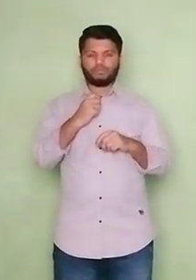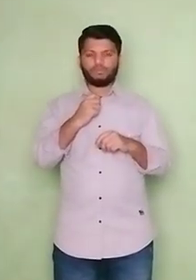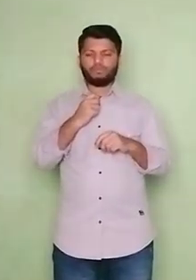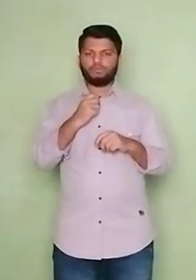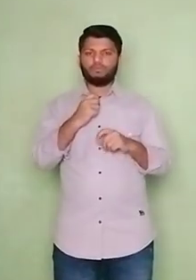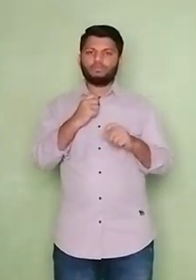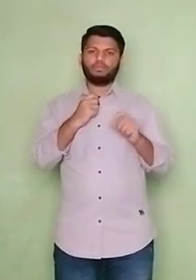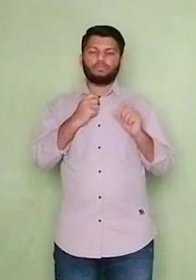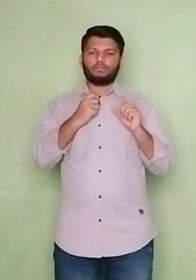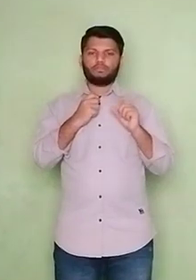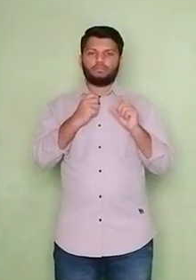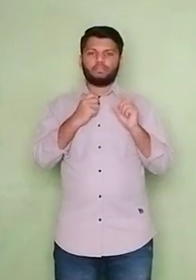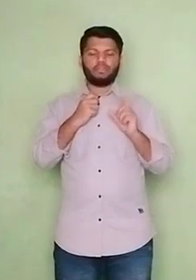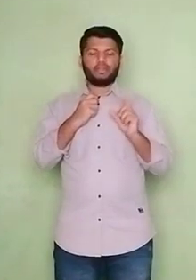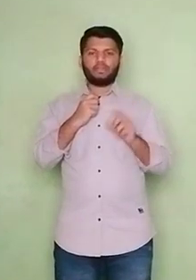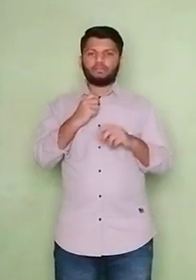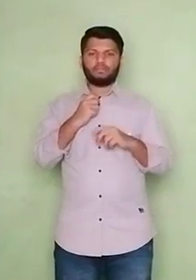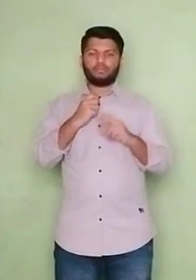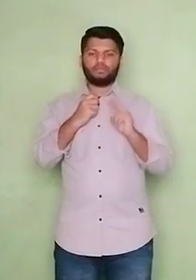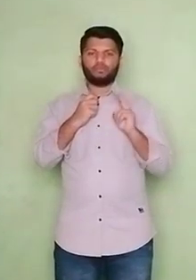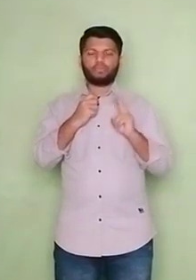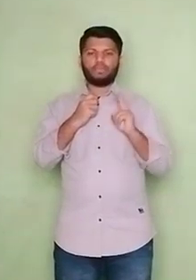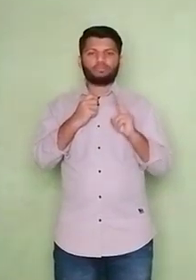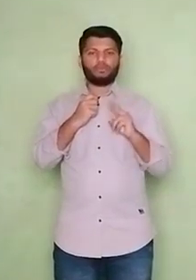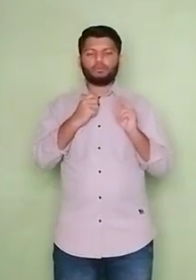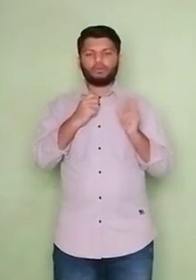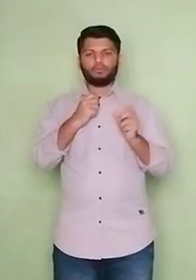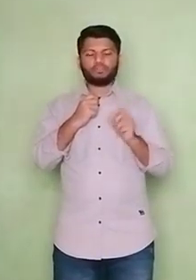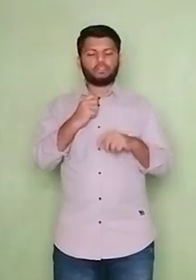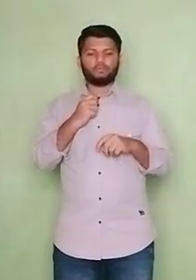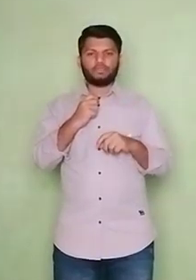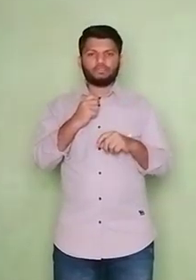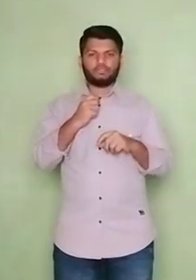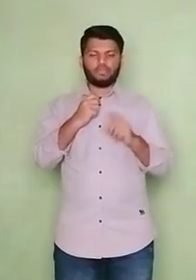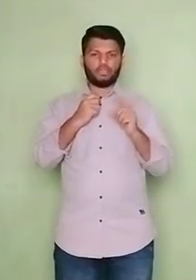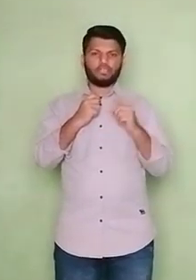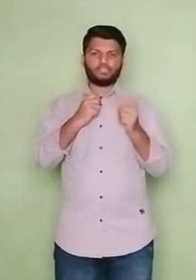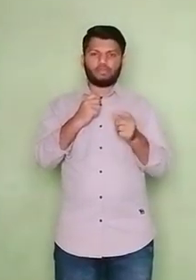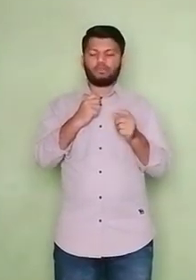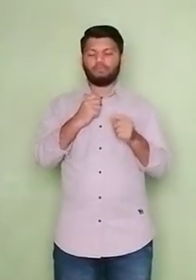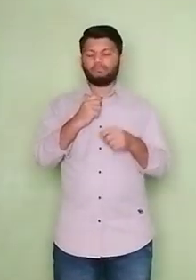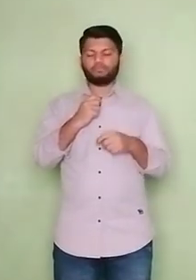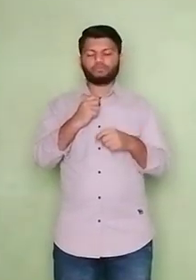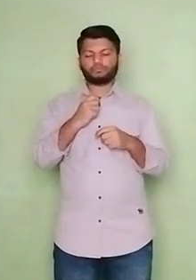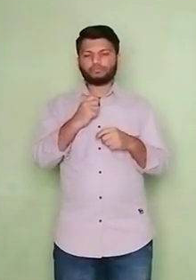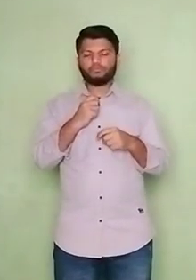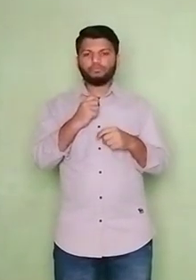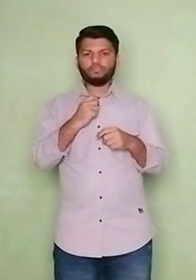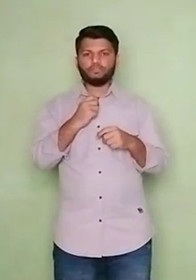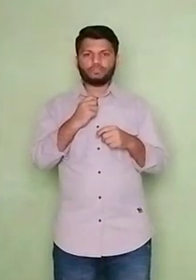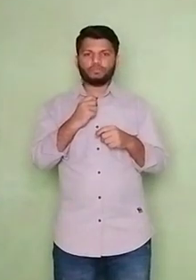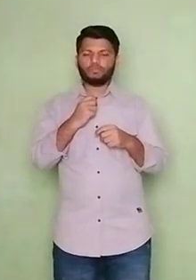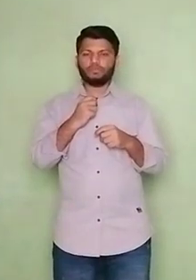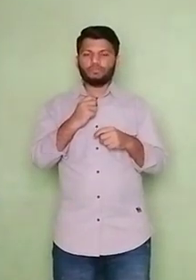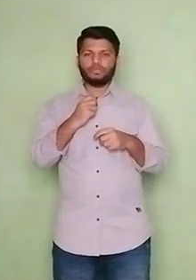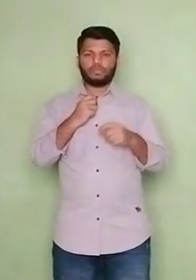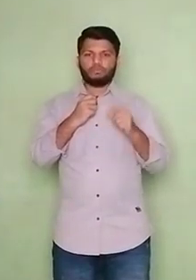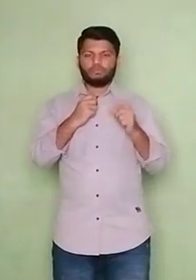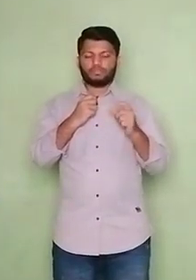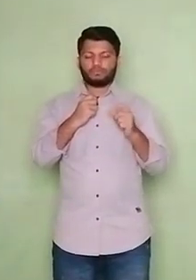So there are two types of control statements in Java. So first of